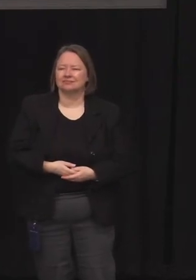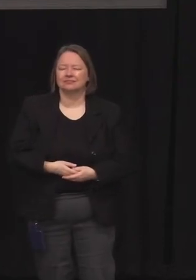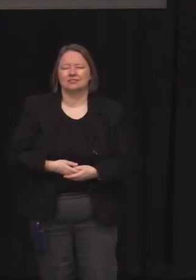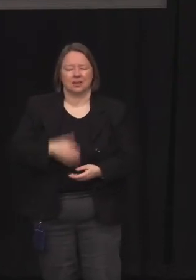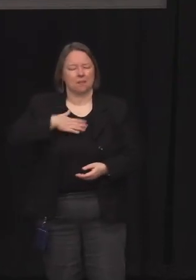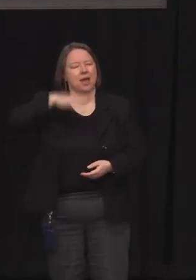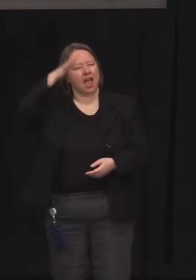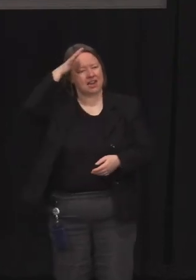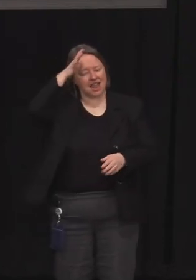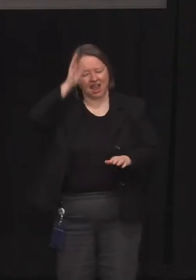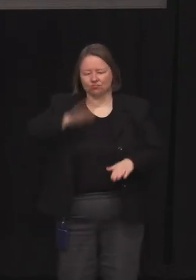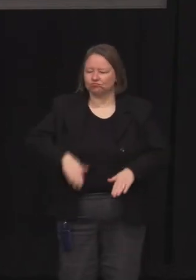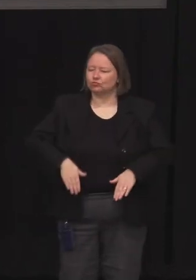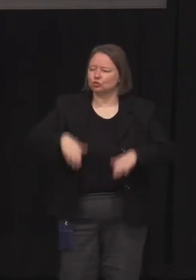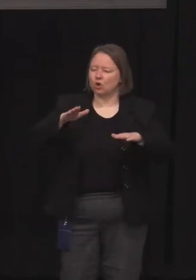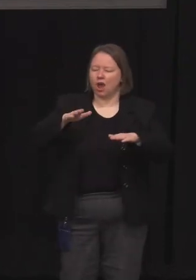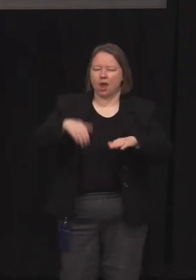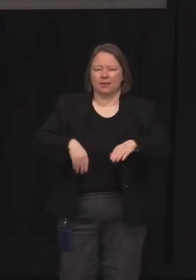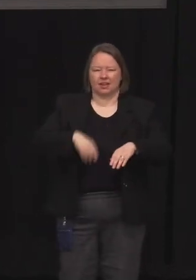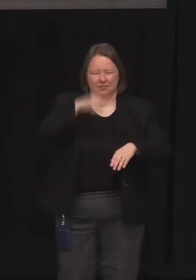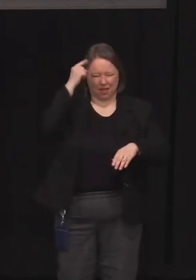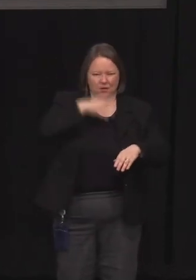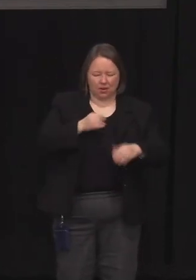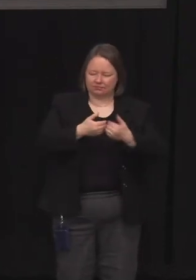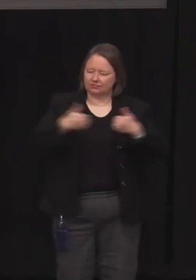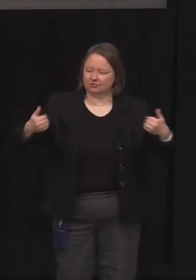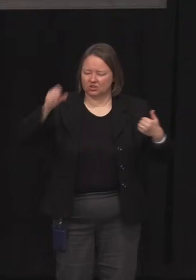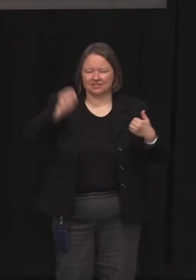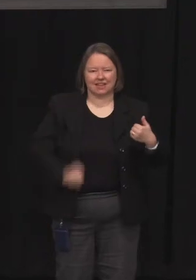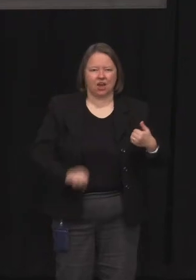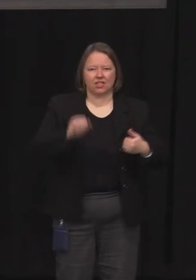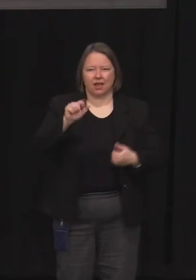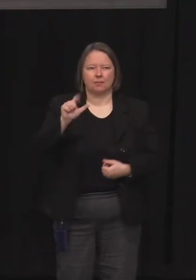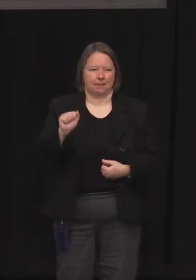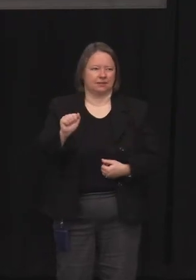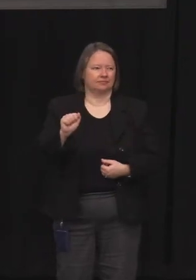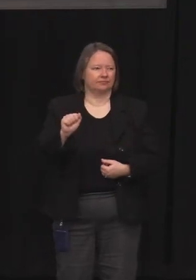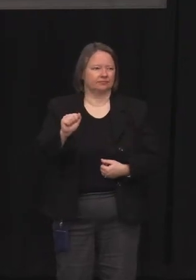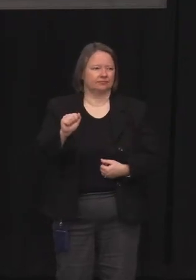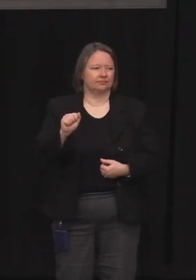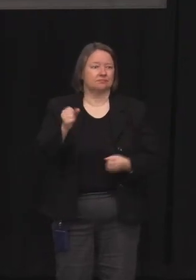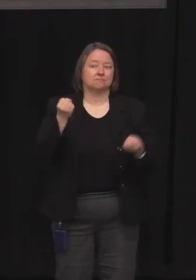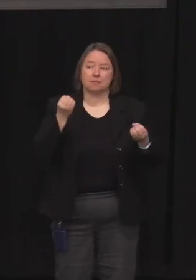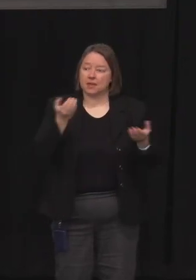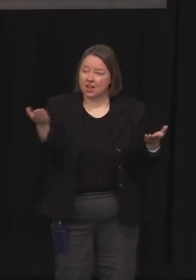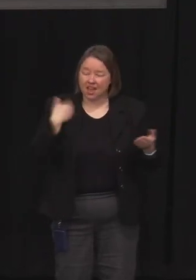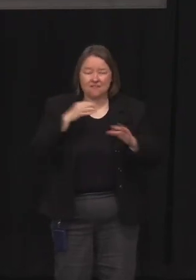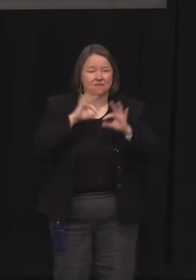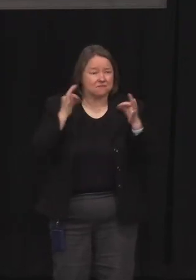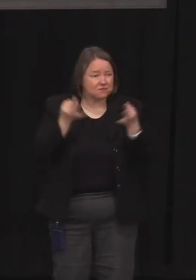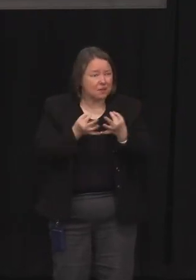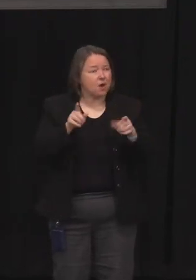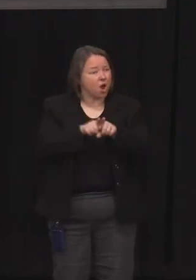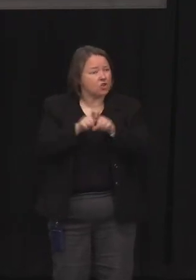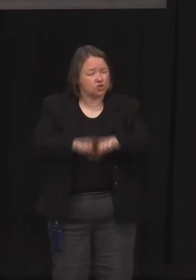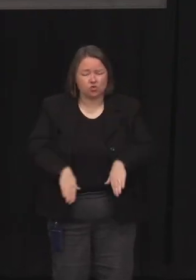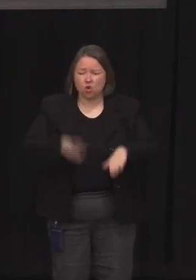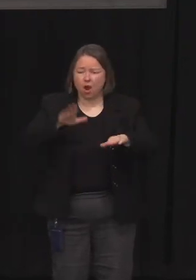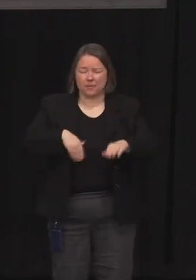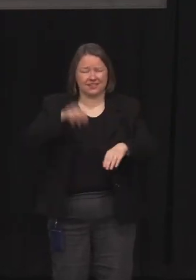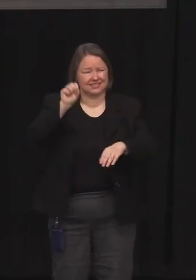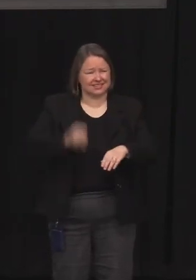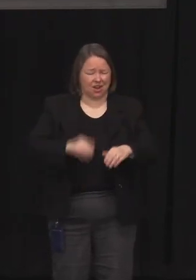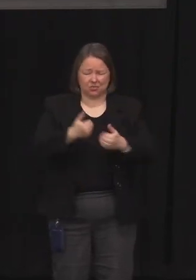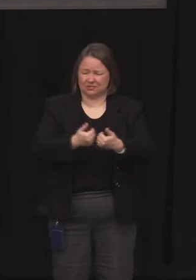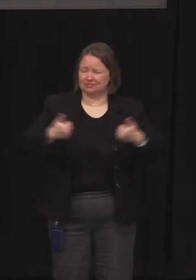You see, my daddy grew up in the segregated South of Montgomery, Alabama. Many of you here have family who also grew up in the segregated